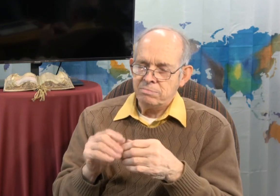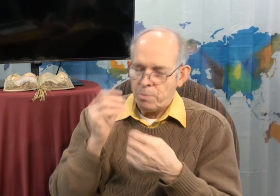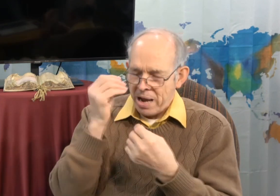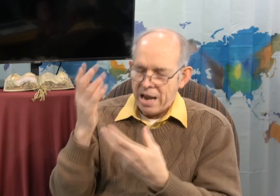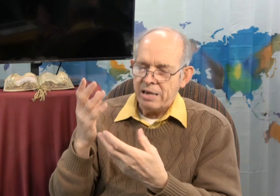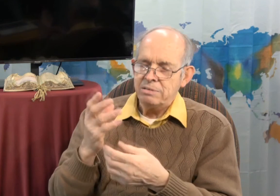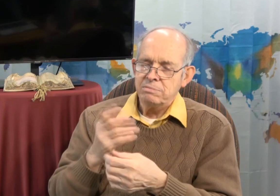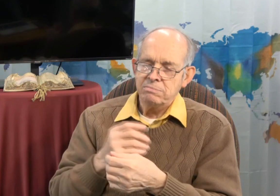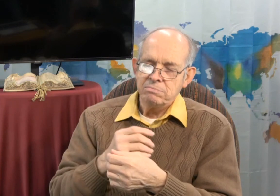prepare